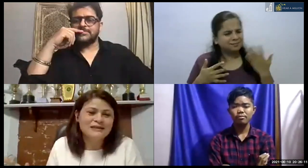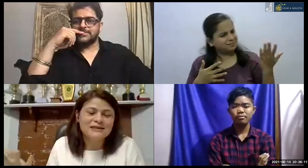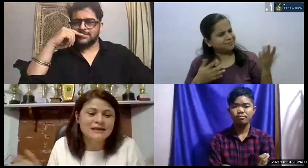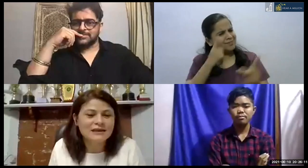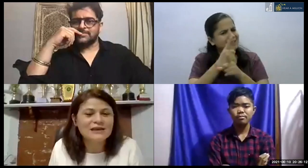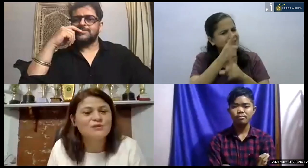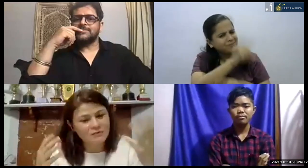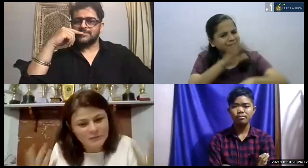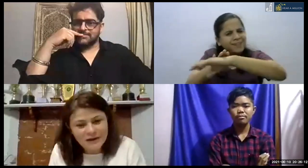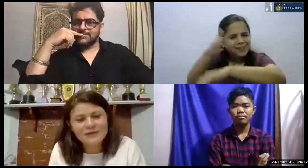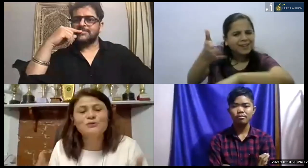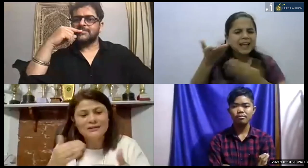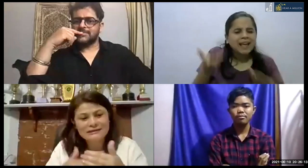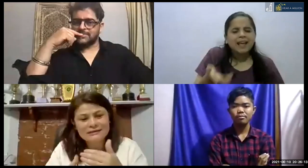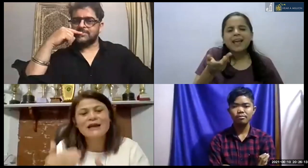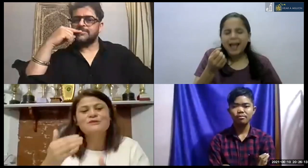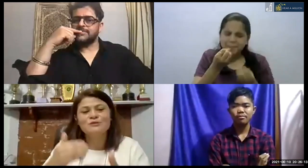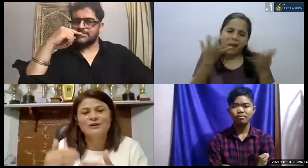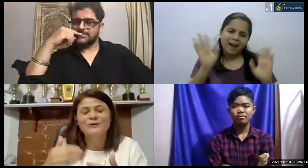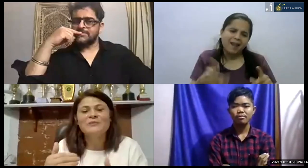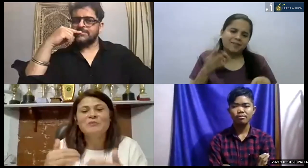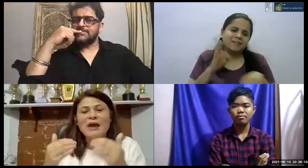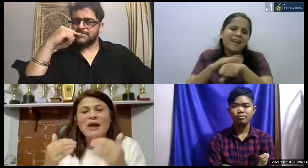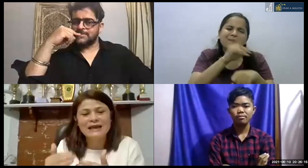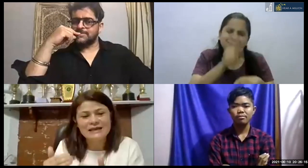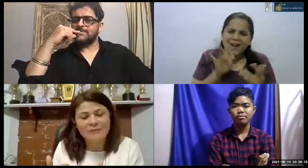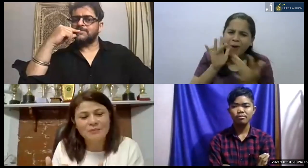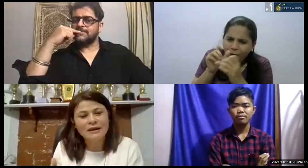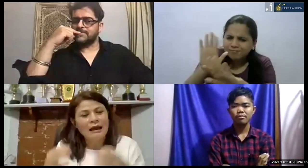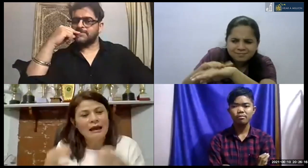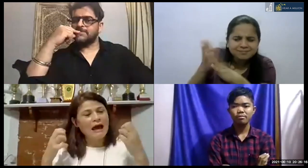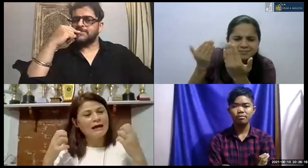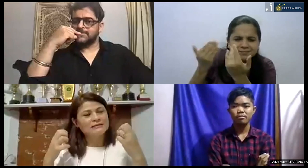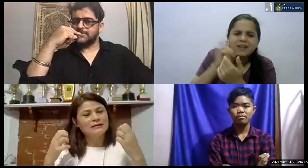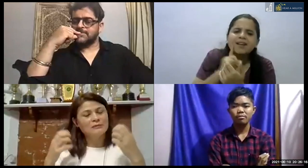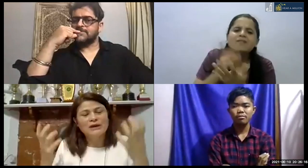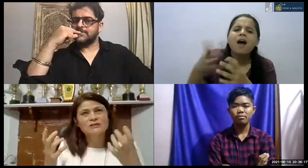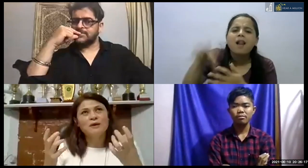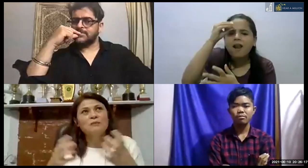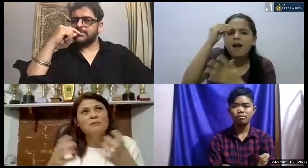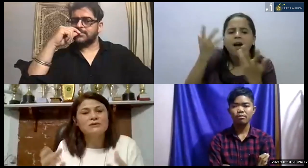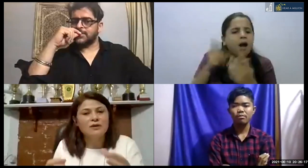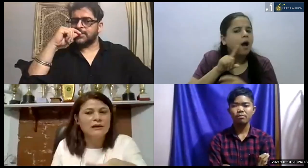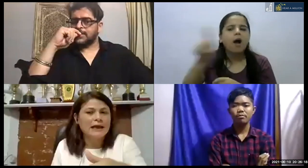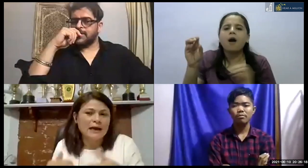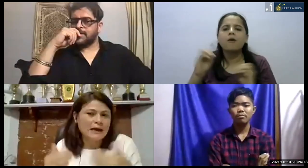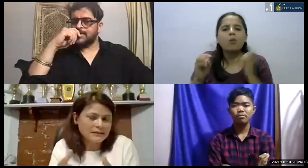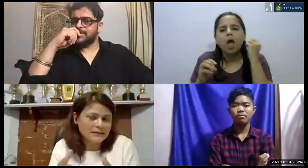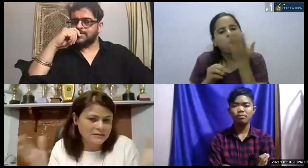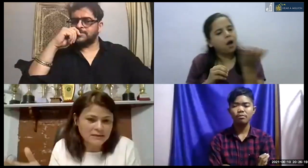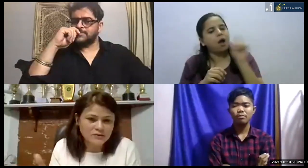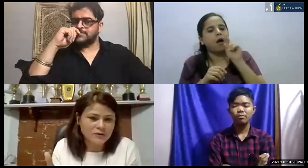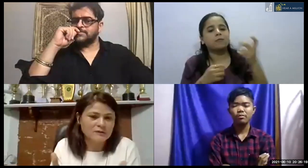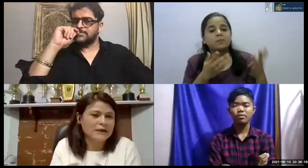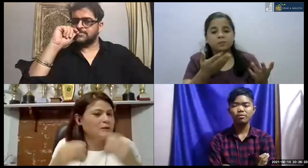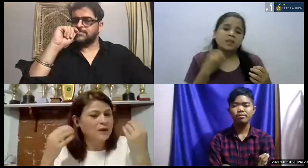okay, this is India. So I've learned to try to make things happen. And because when we make story, like Ankit has